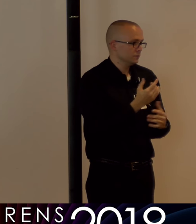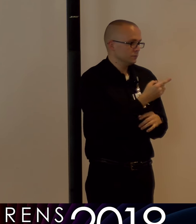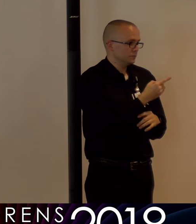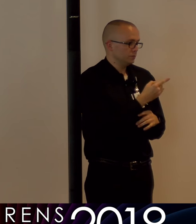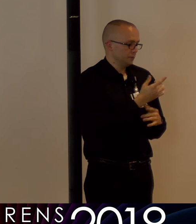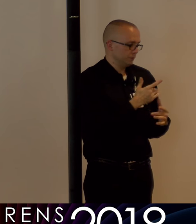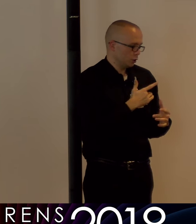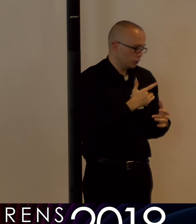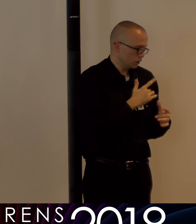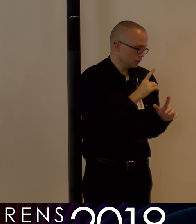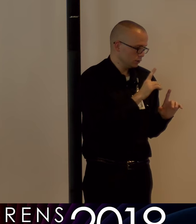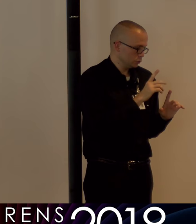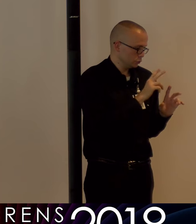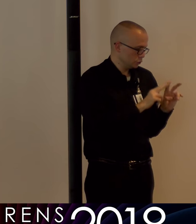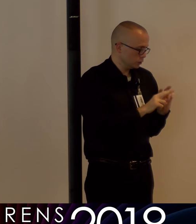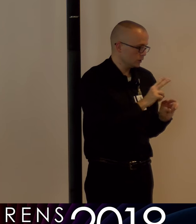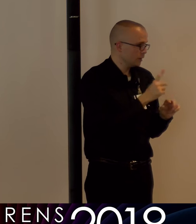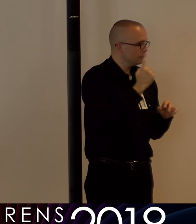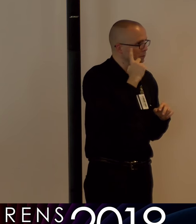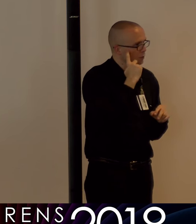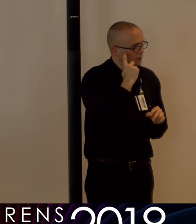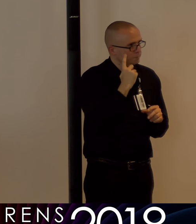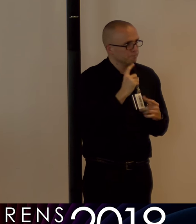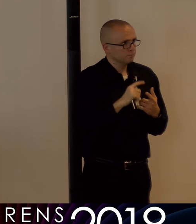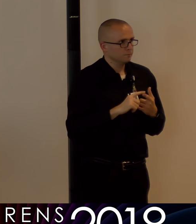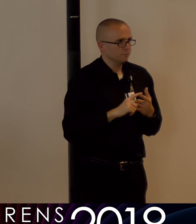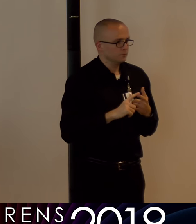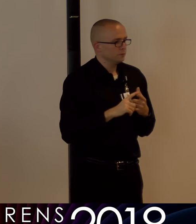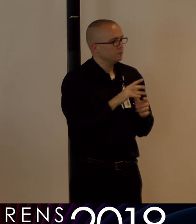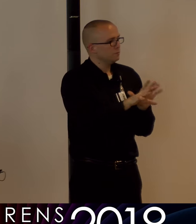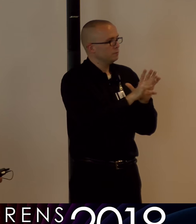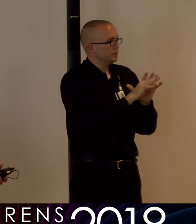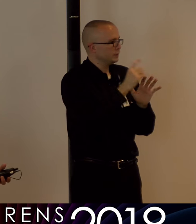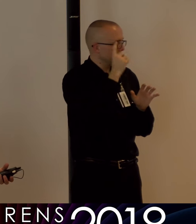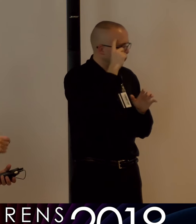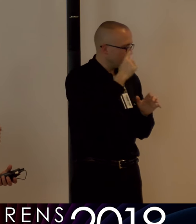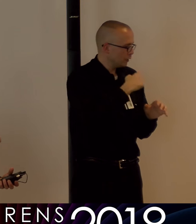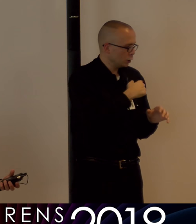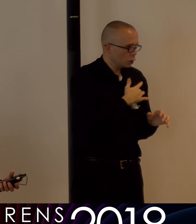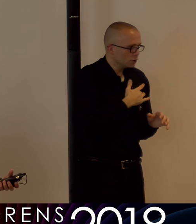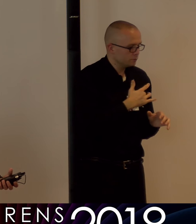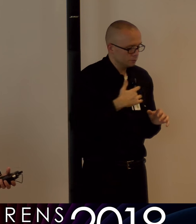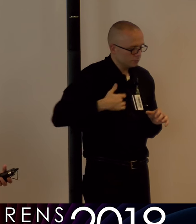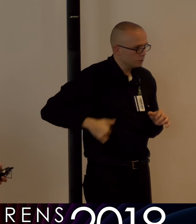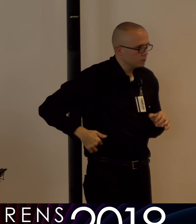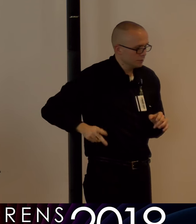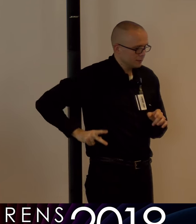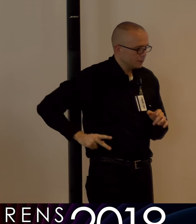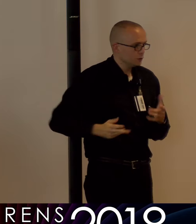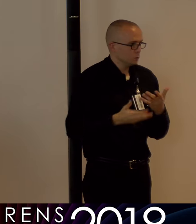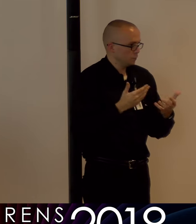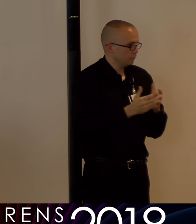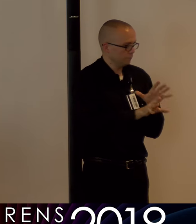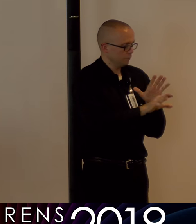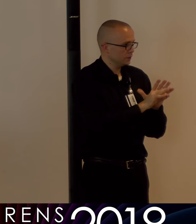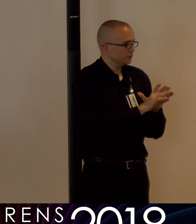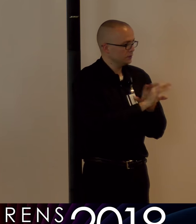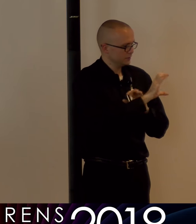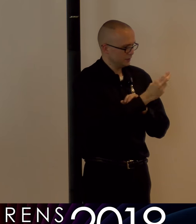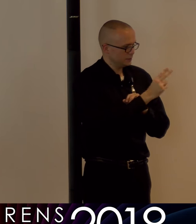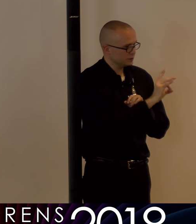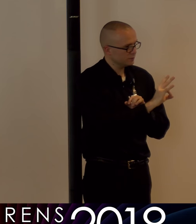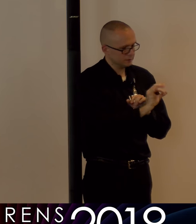the heart, which people are looking at, in the brain. You know, pick your organ of interest. Are the target genes for CHD7 the